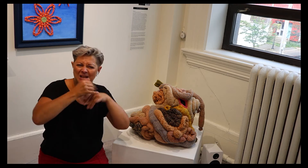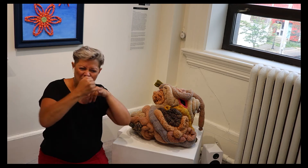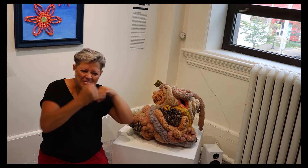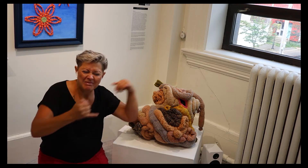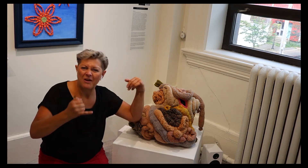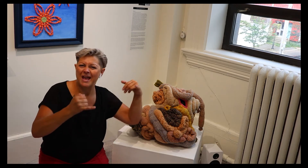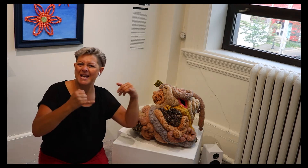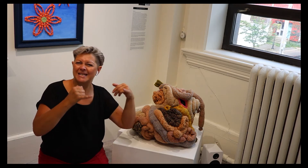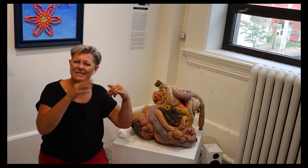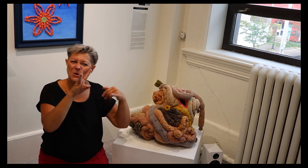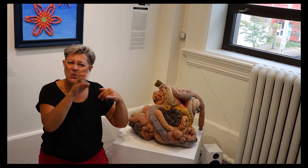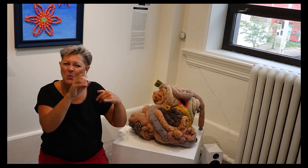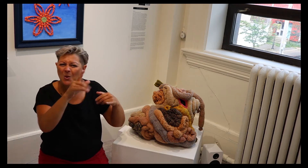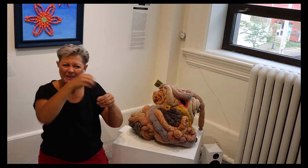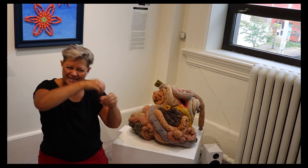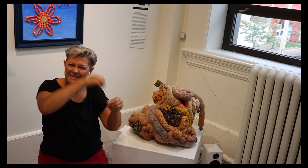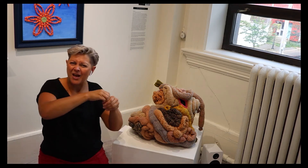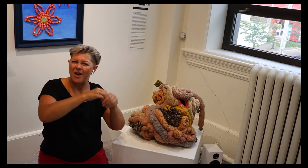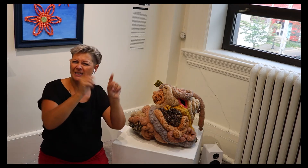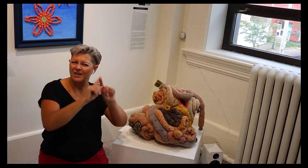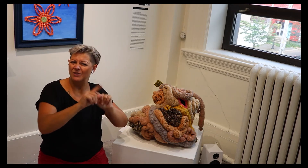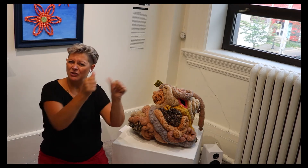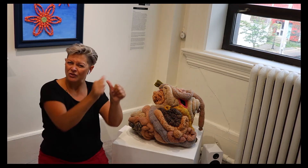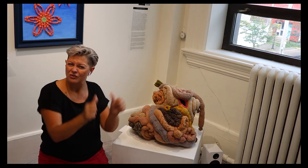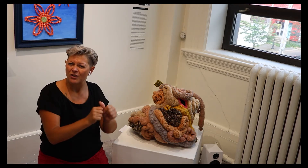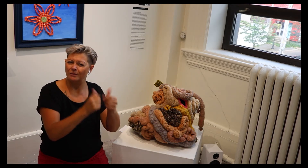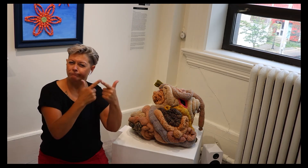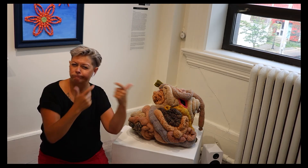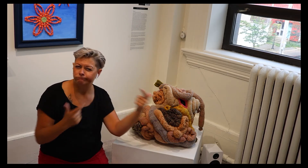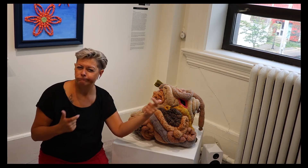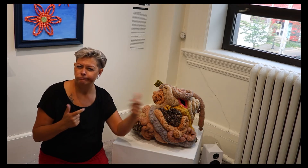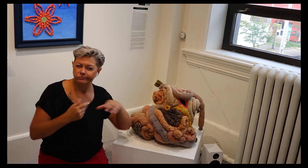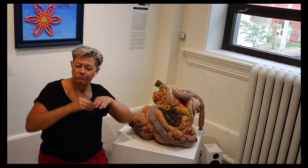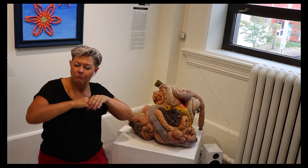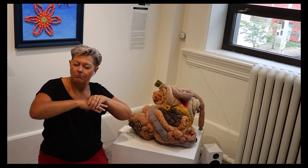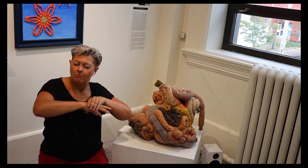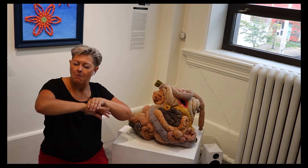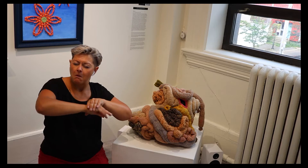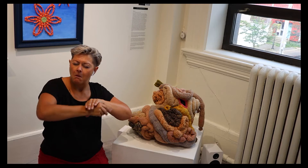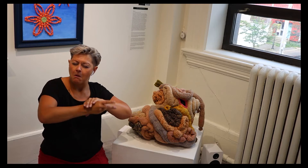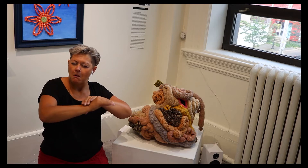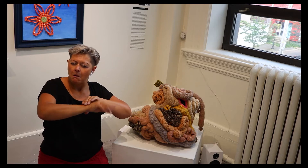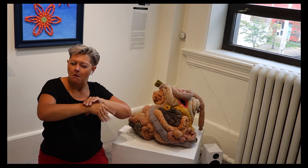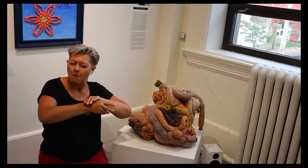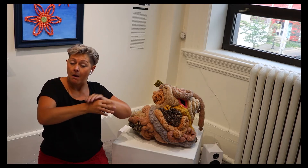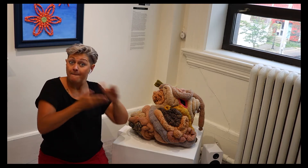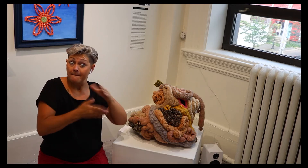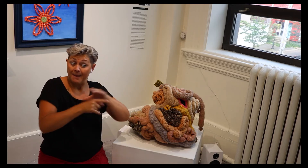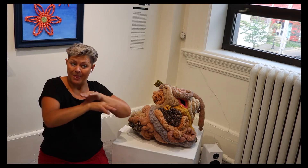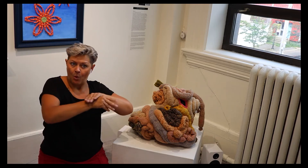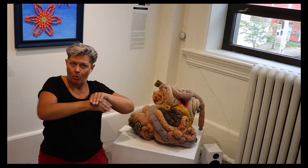woolly shapes contained within. Some of these threads and forms might even make their way outside the holes at